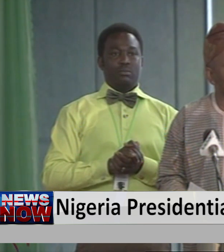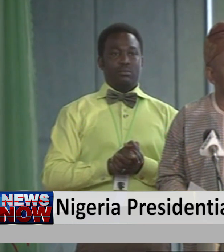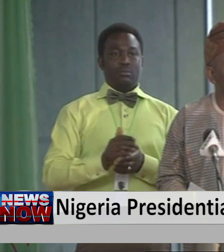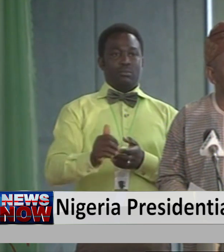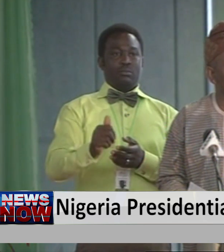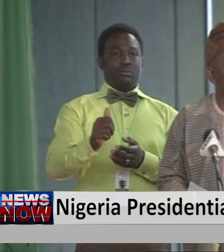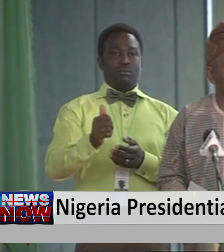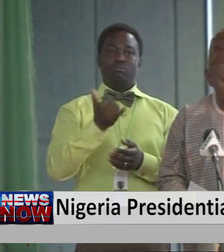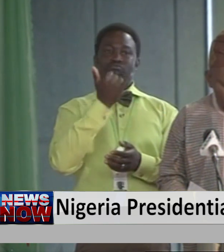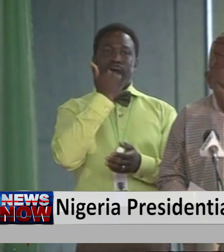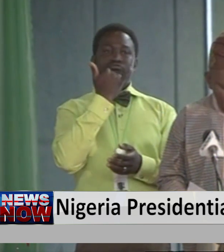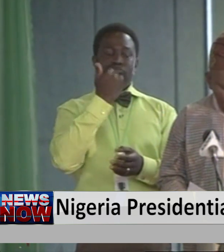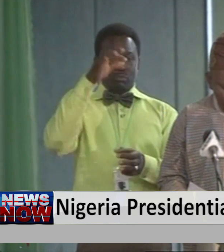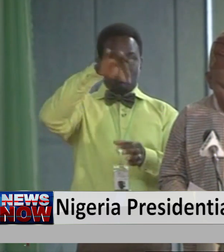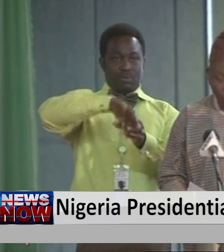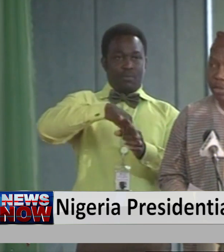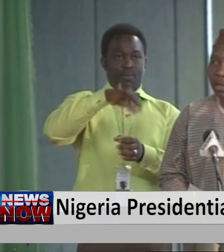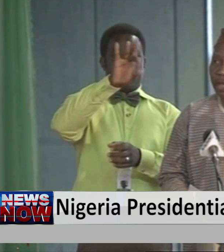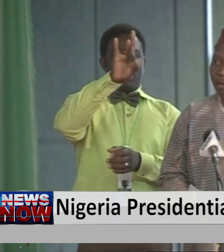Rejected votes,